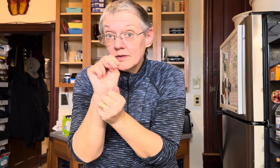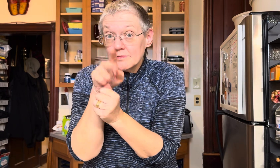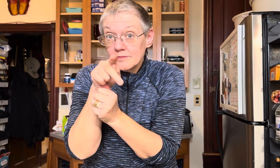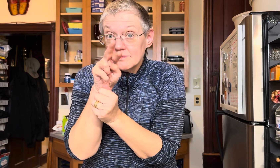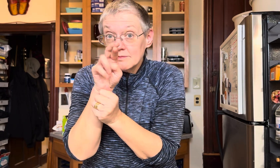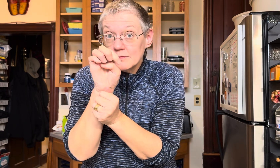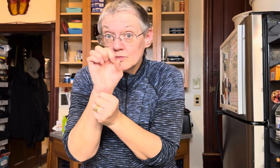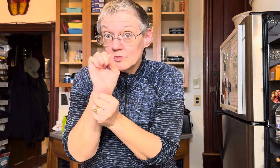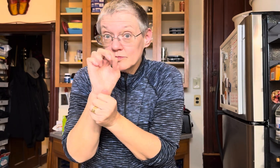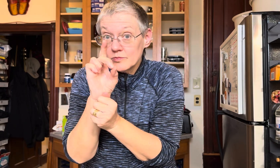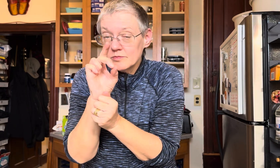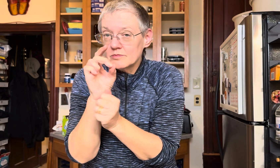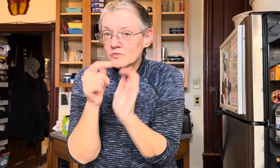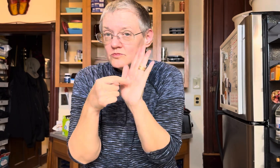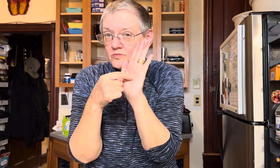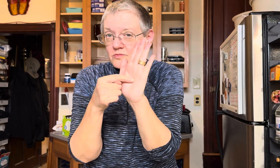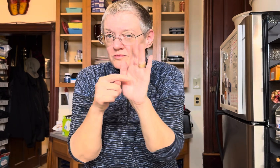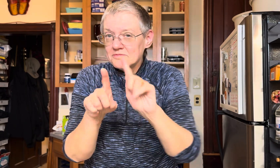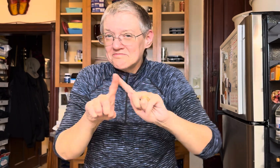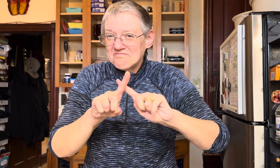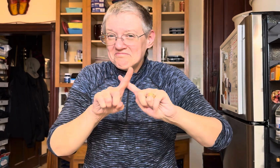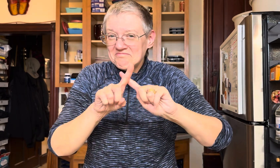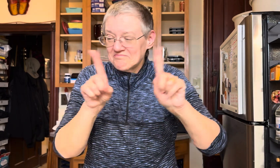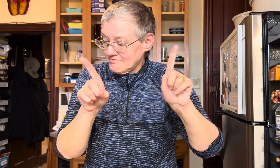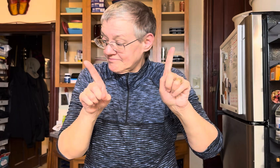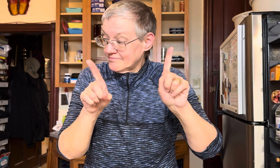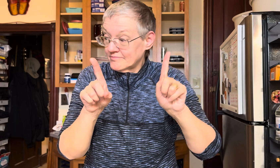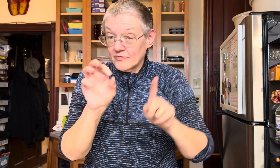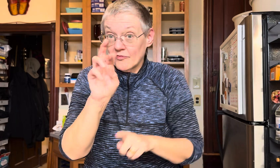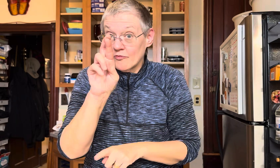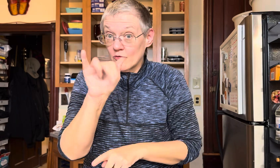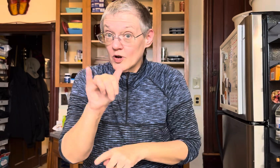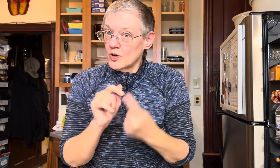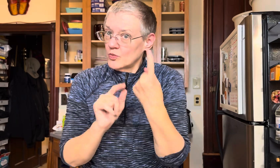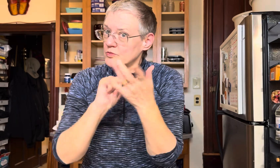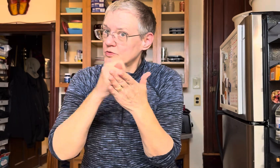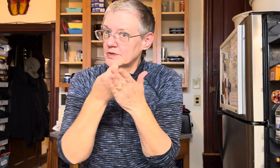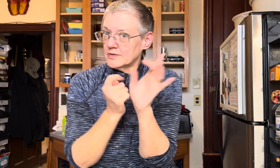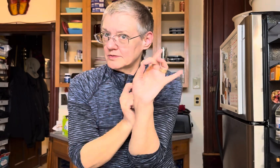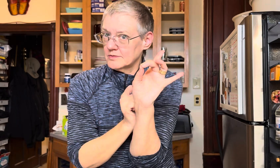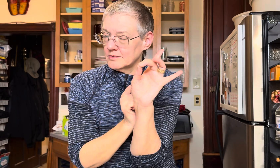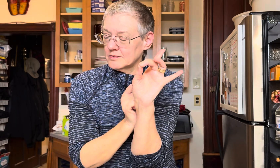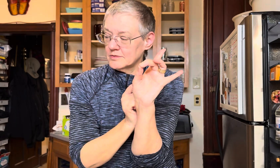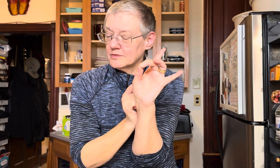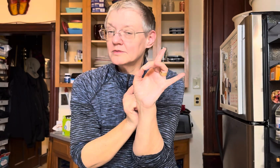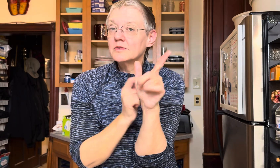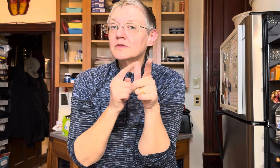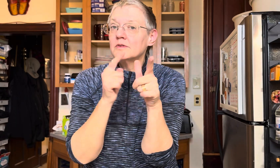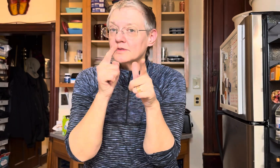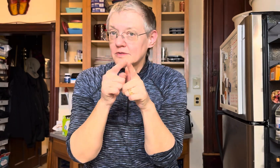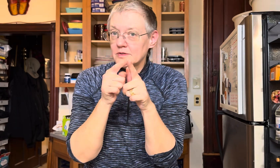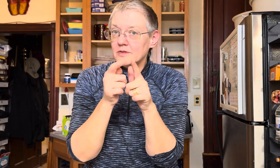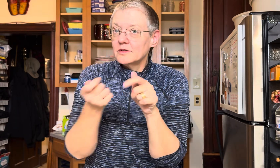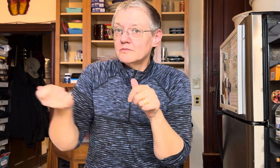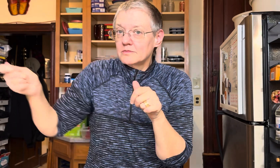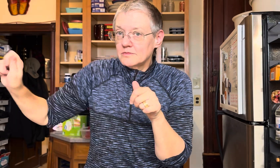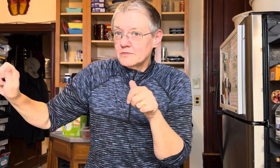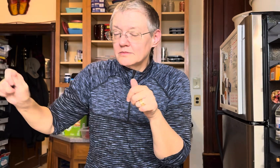So we're going to start with the unpressed tortilla to show you the different way they fry. And like I said, only 8 triangles at